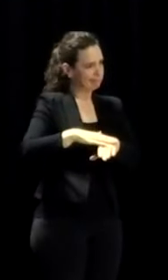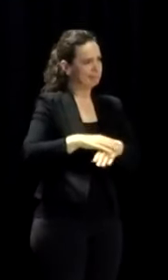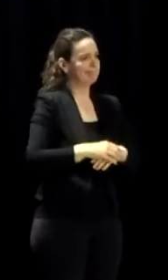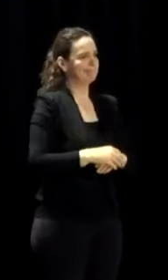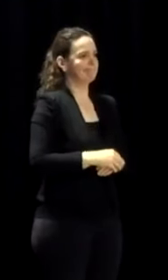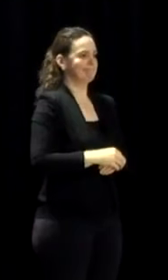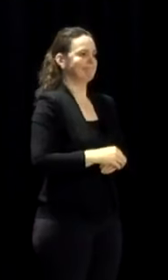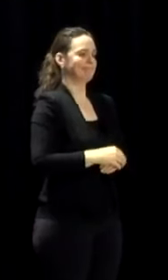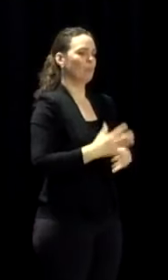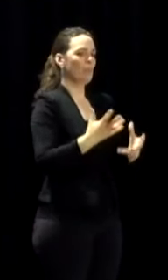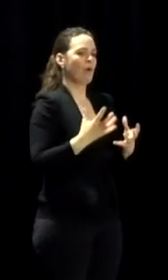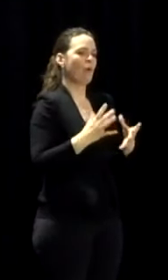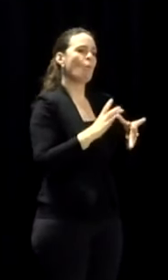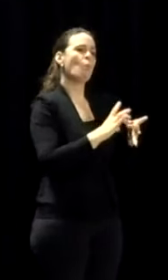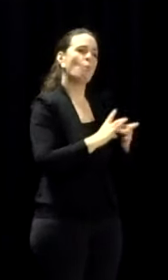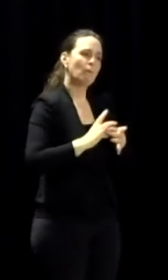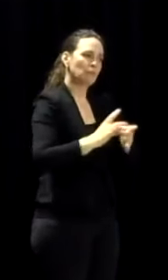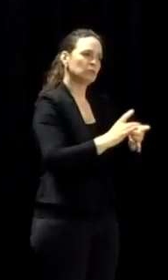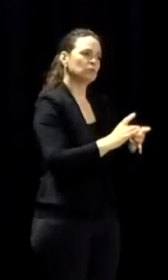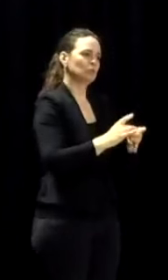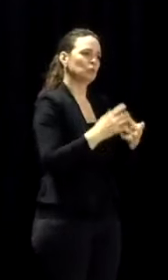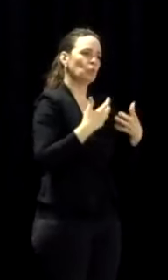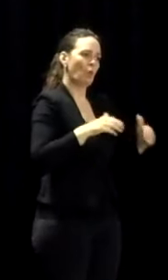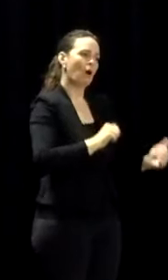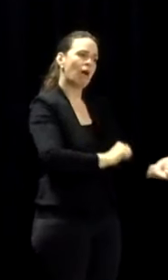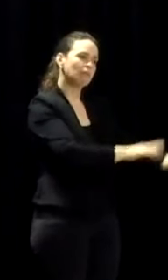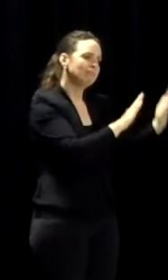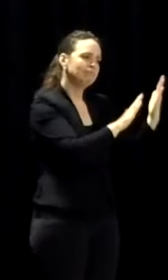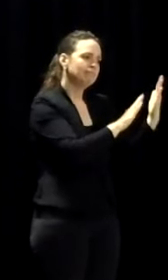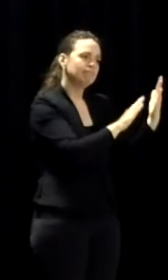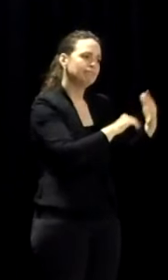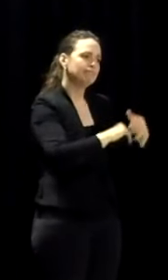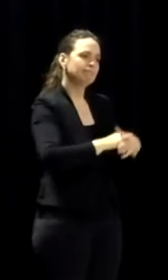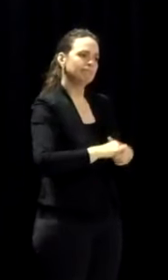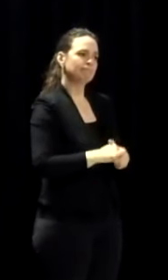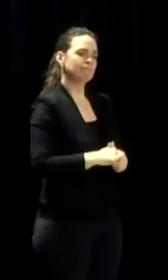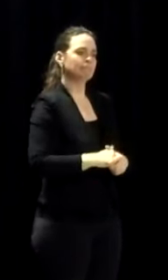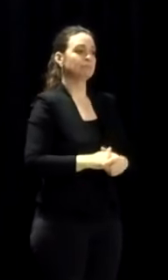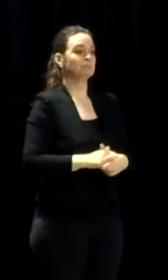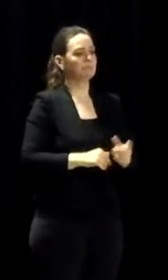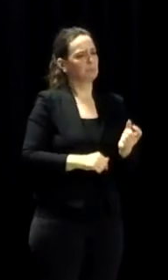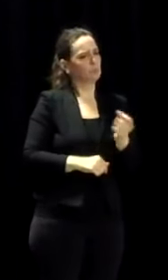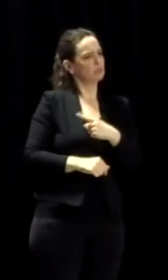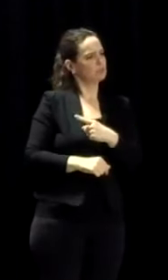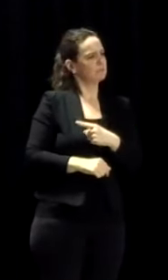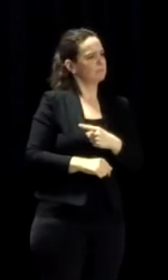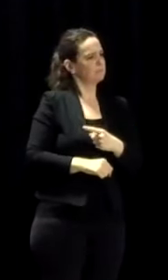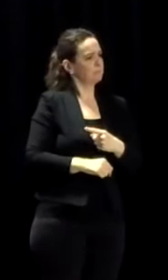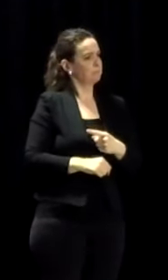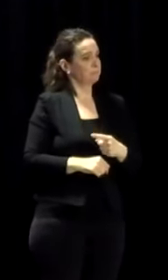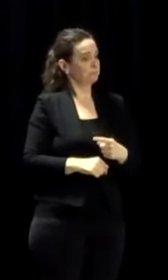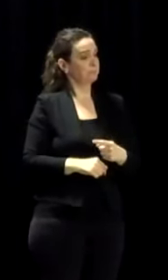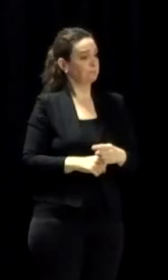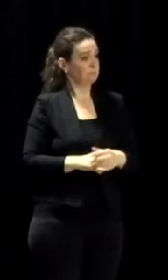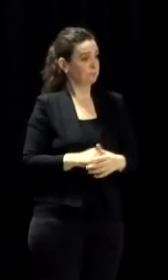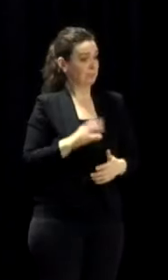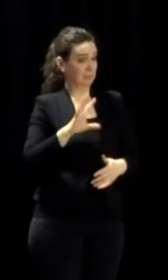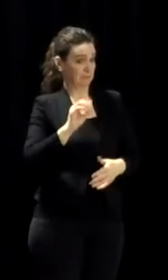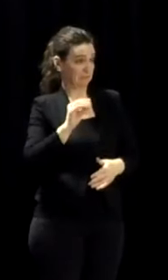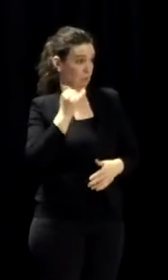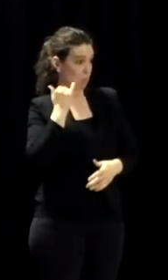But of those 50 911 calls, did any result in actual substantial breaking of social distancing or specifically